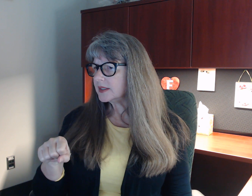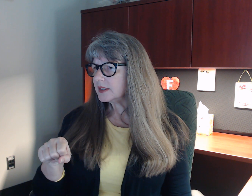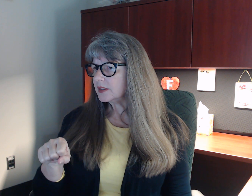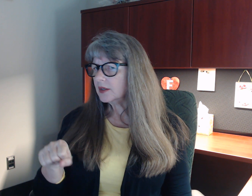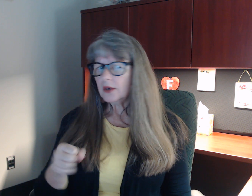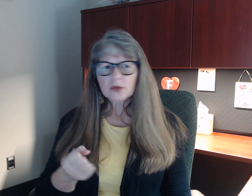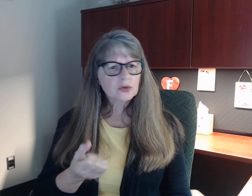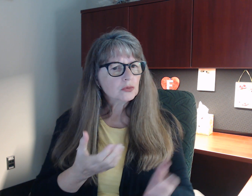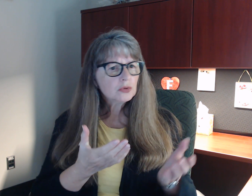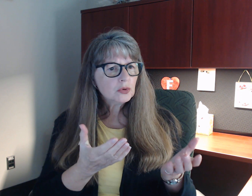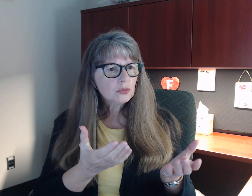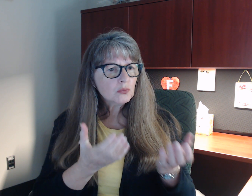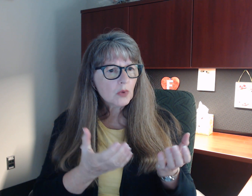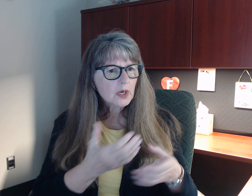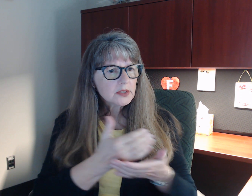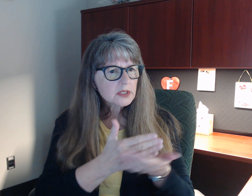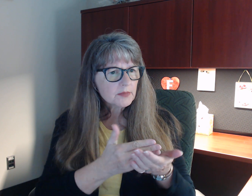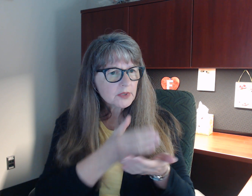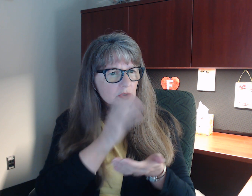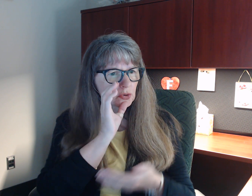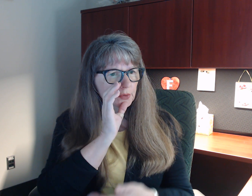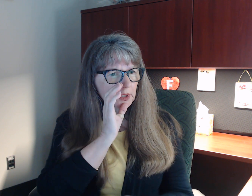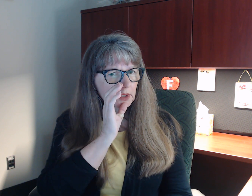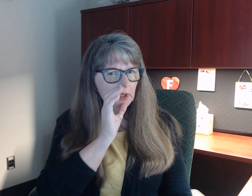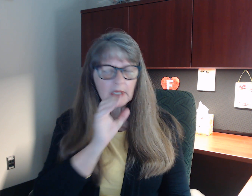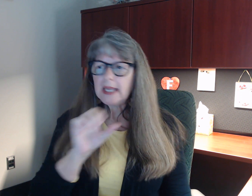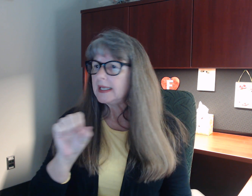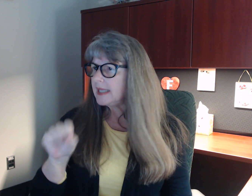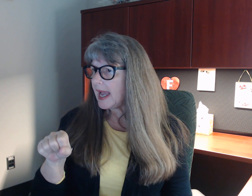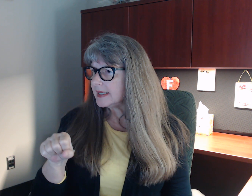Yes. So do you want something to drink? Yes.